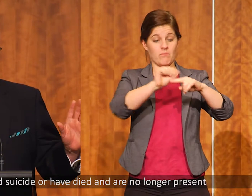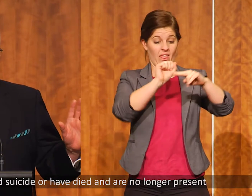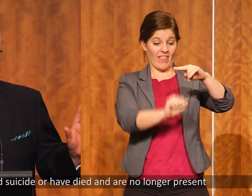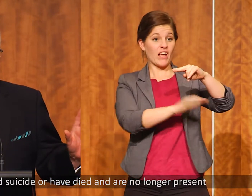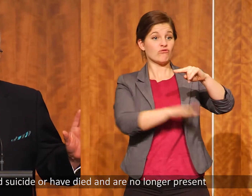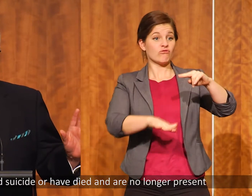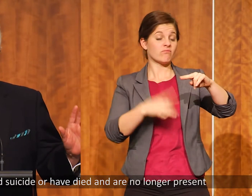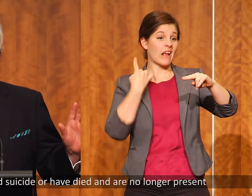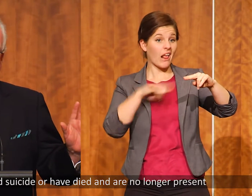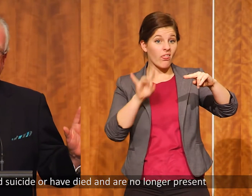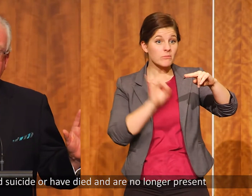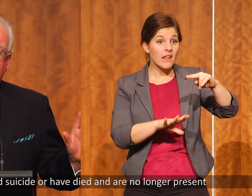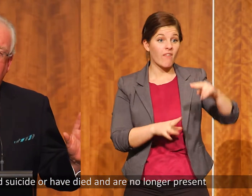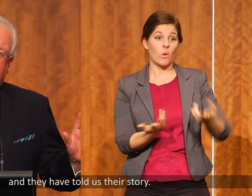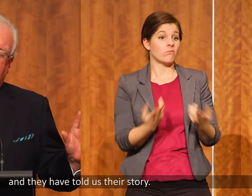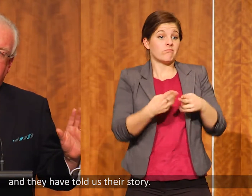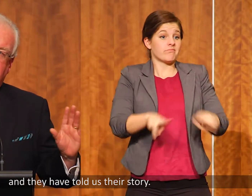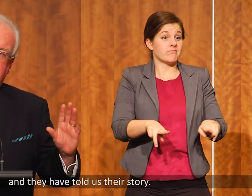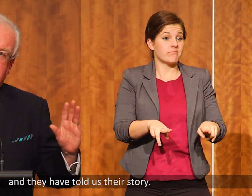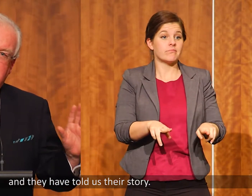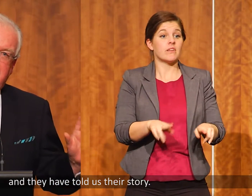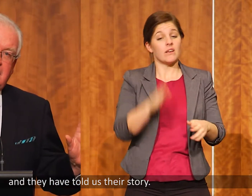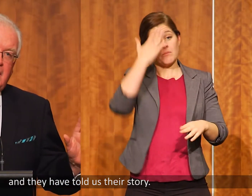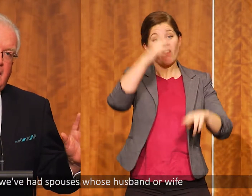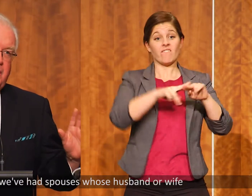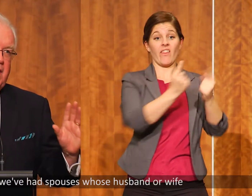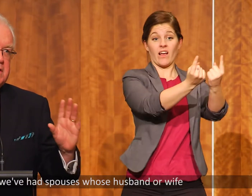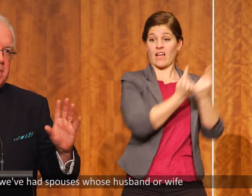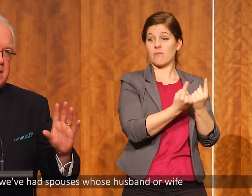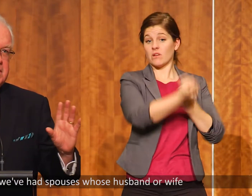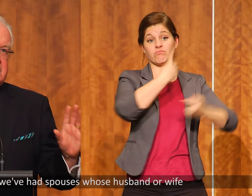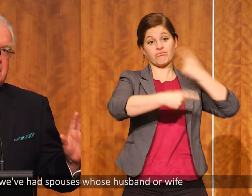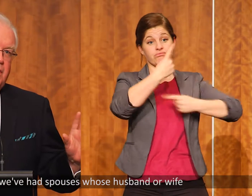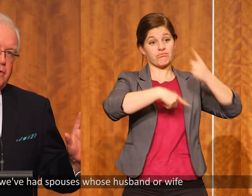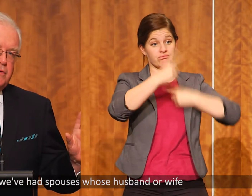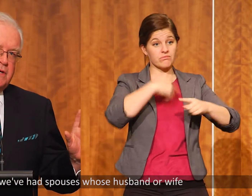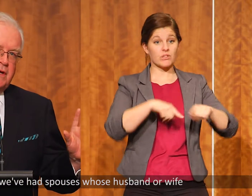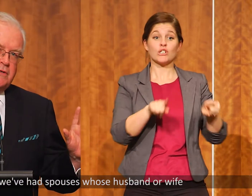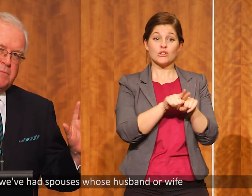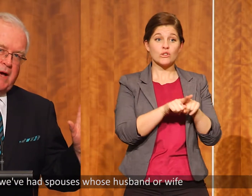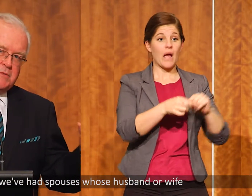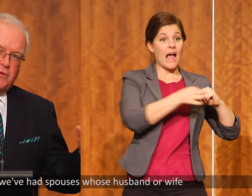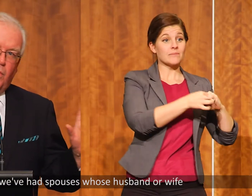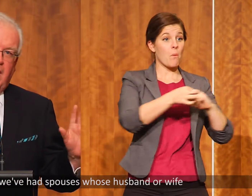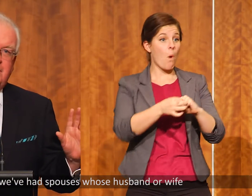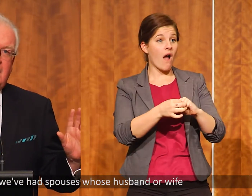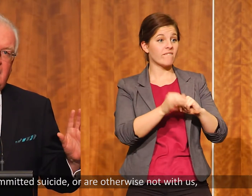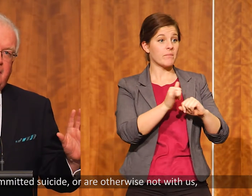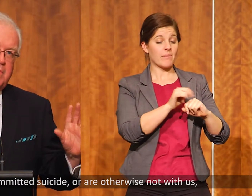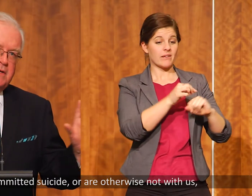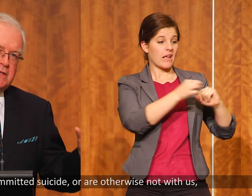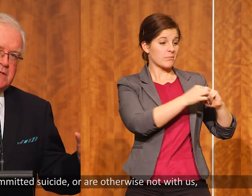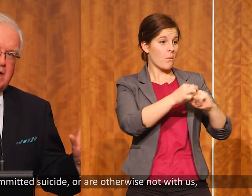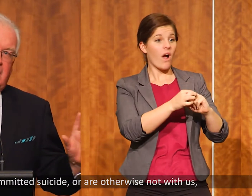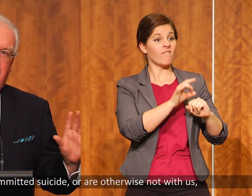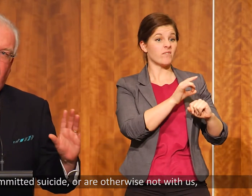or have died and are no longer present, and they have told us the story. And we've had spouses whose husband or wife have